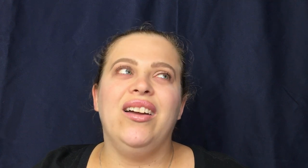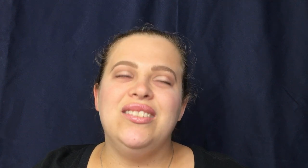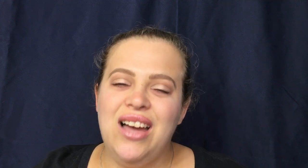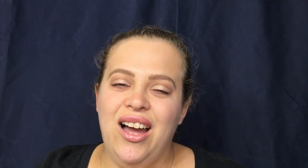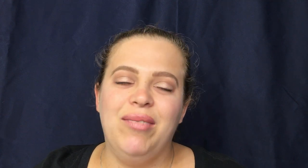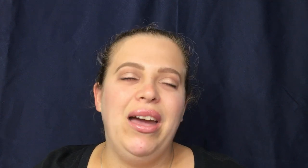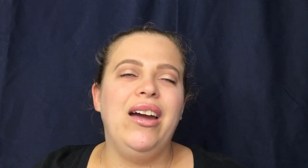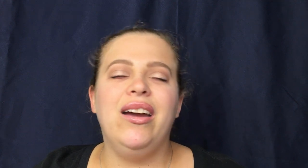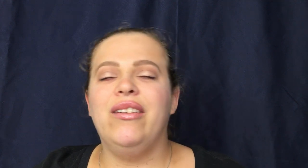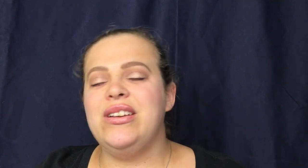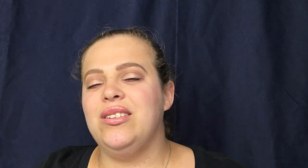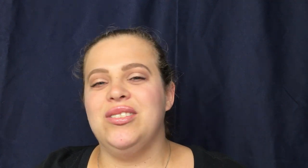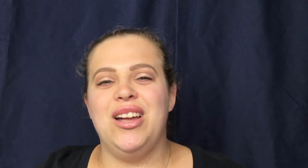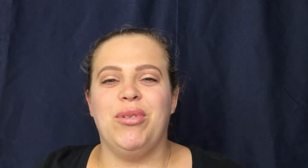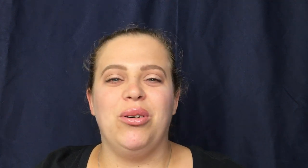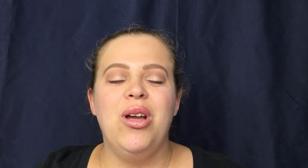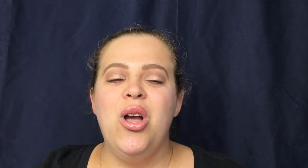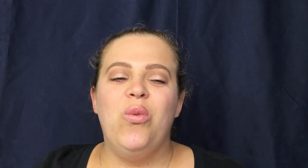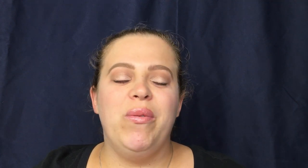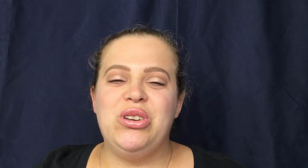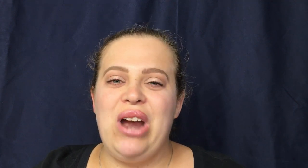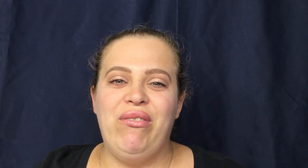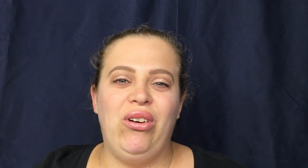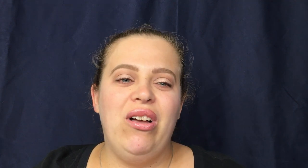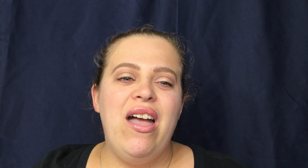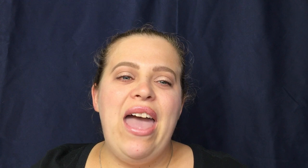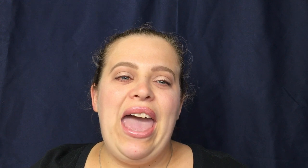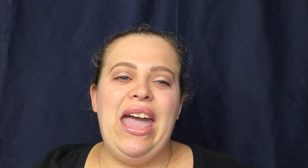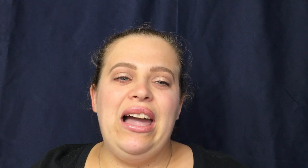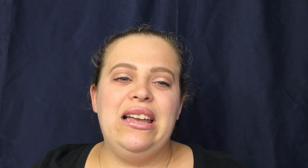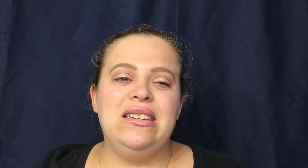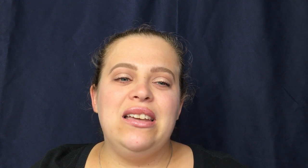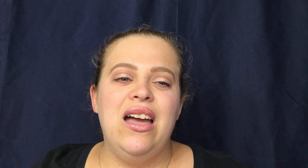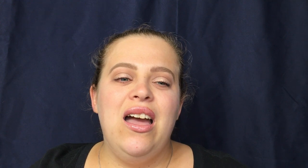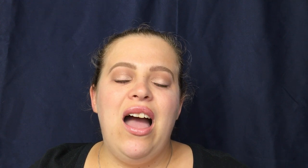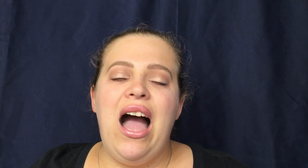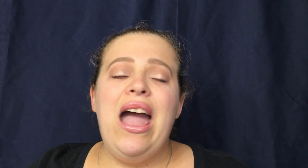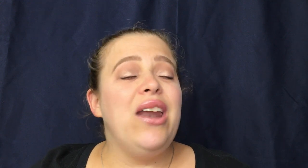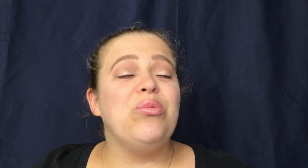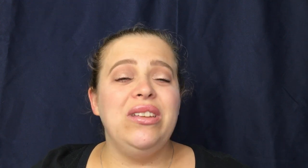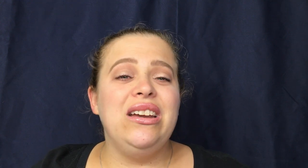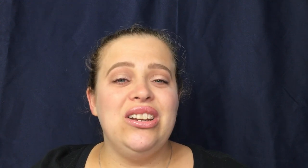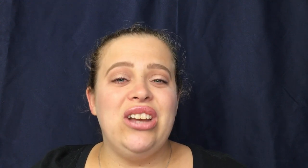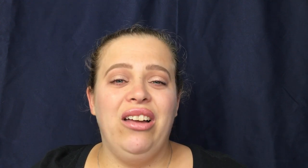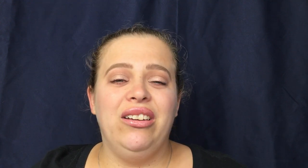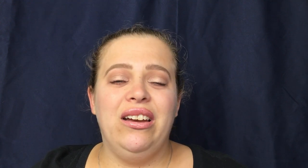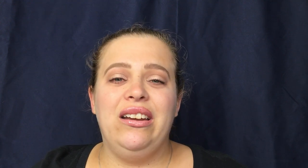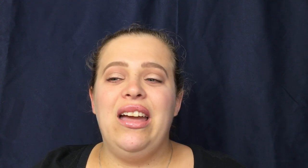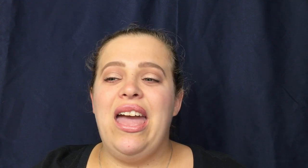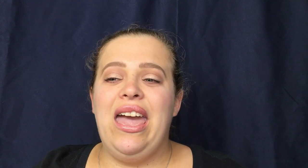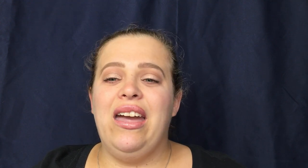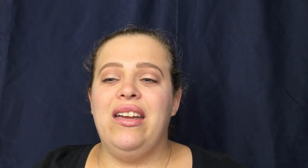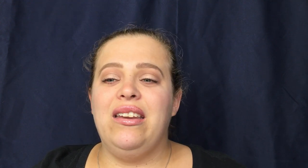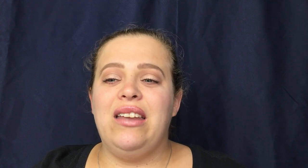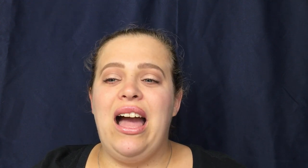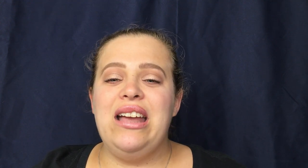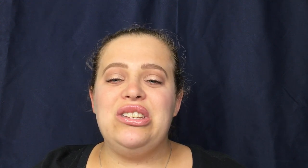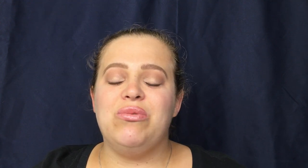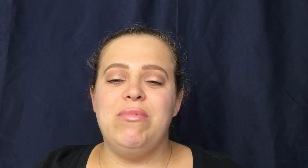the time. Every single summer we would travel. And I had a really good childhood, and I just